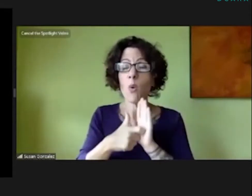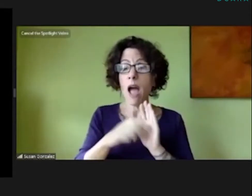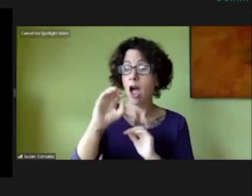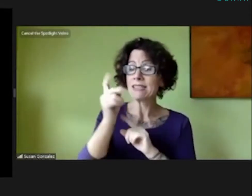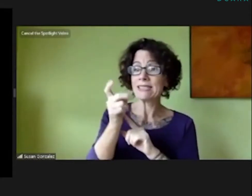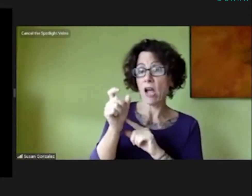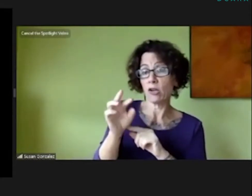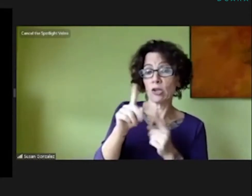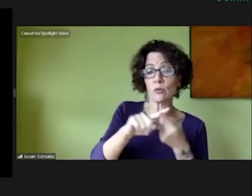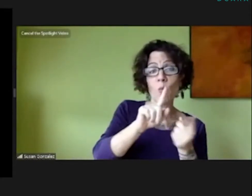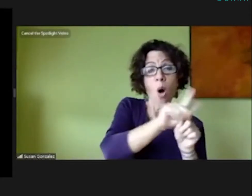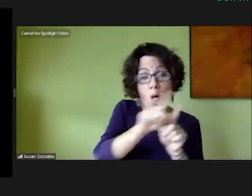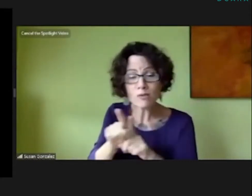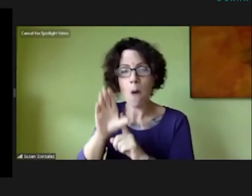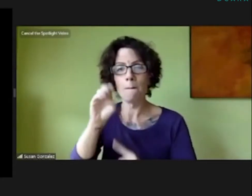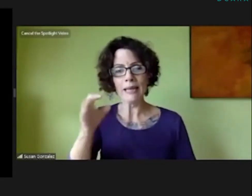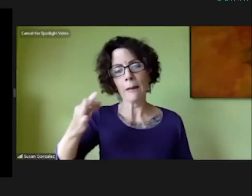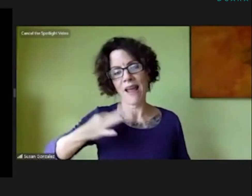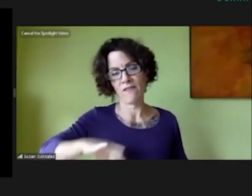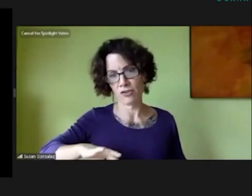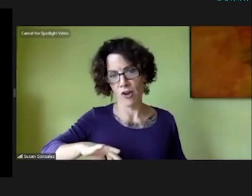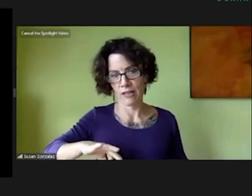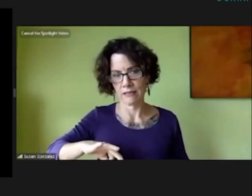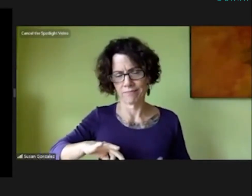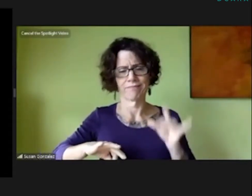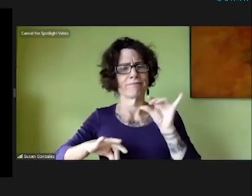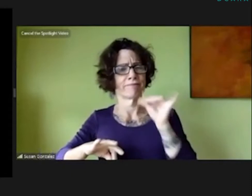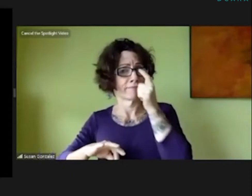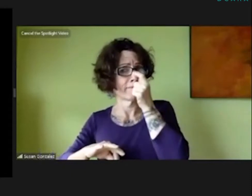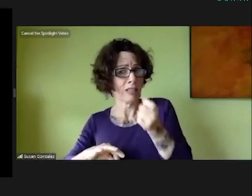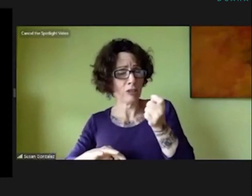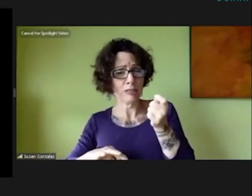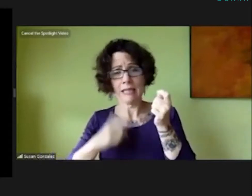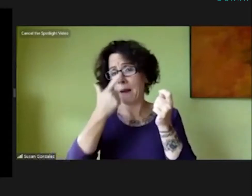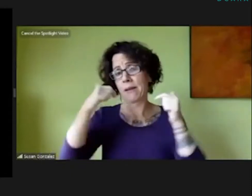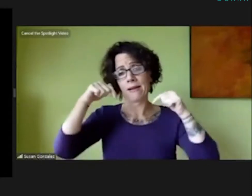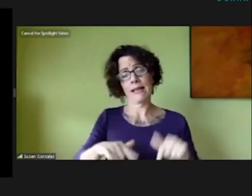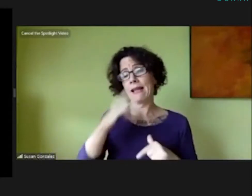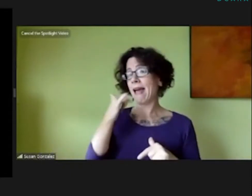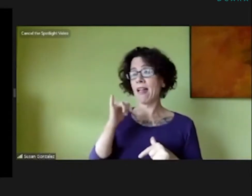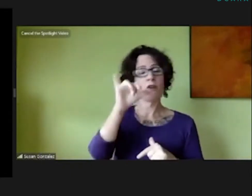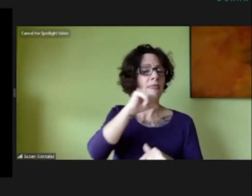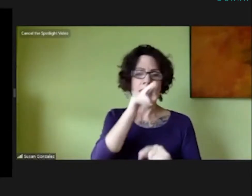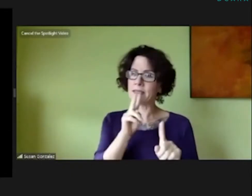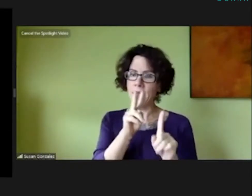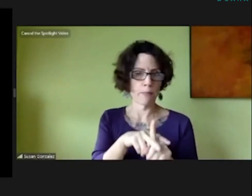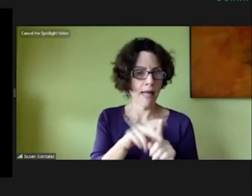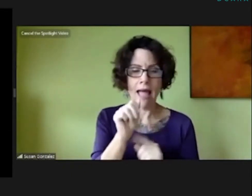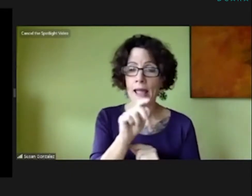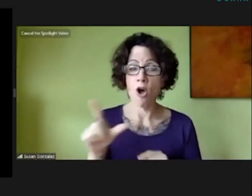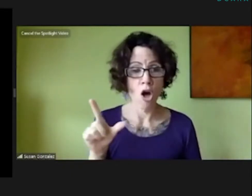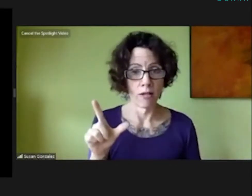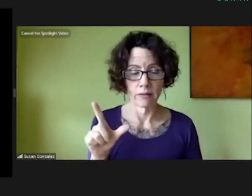state laws pertaining to executors. Some states require an executor to also be